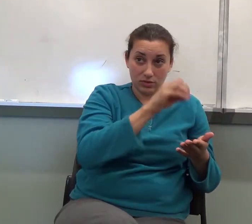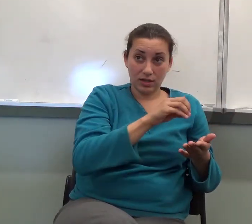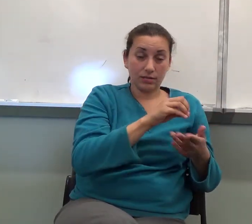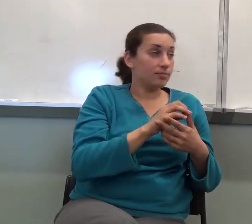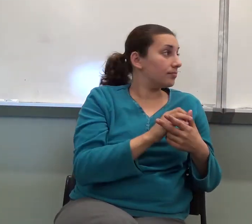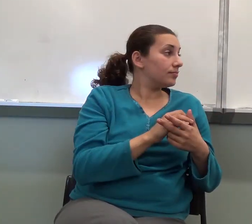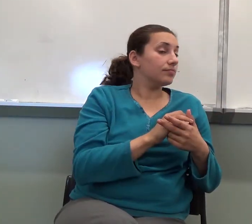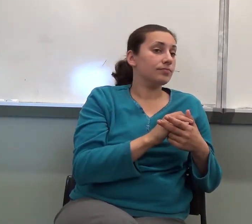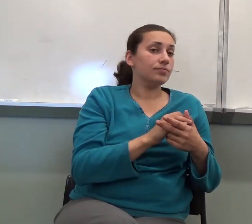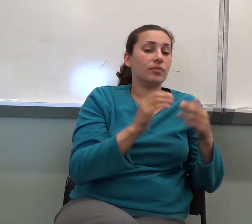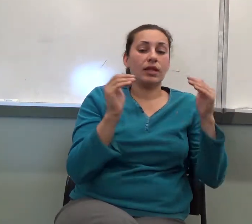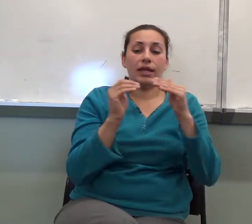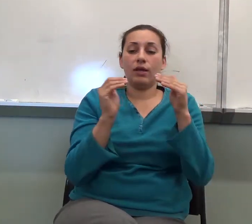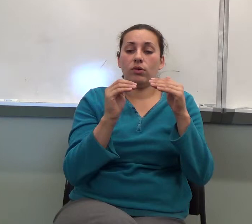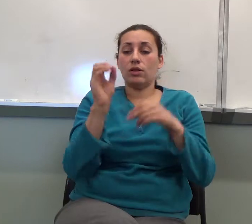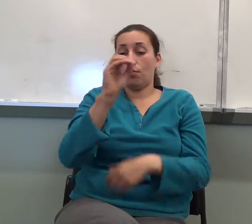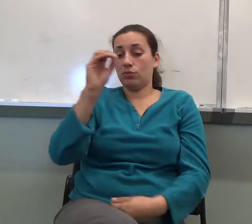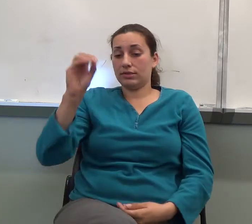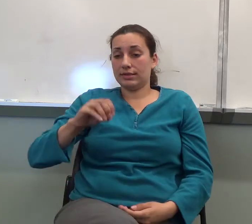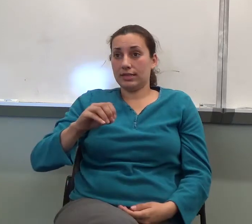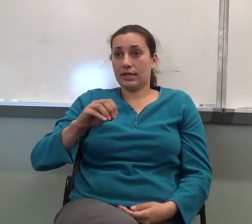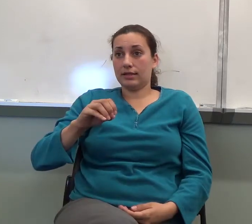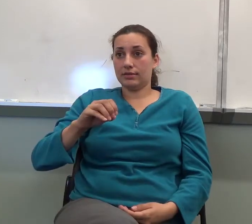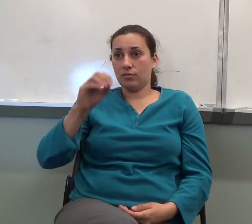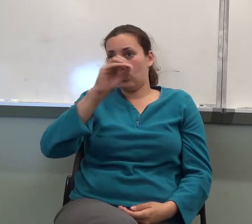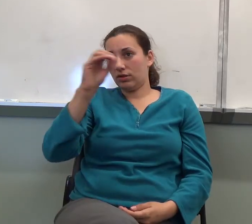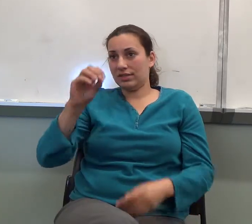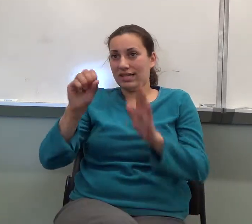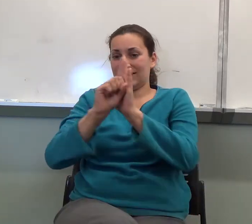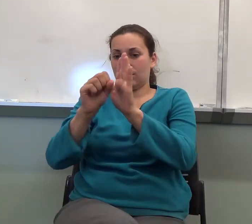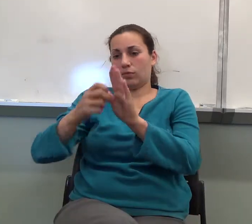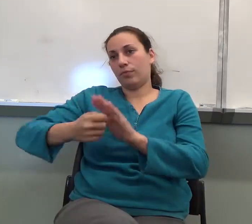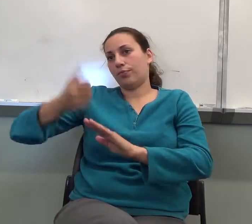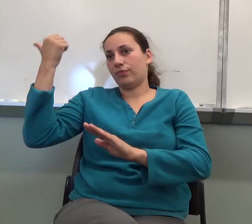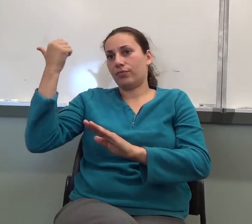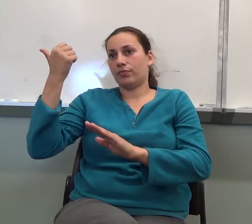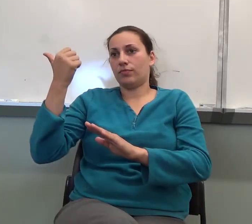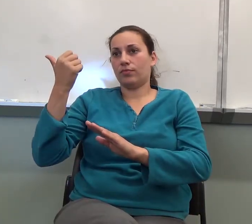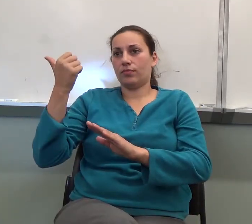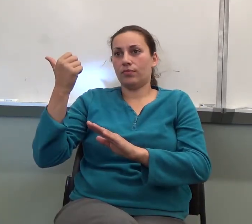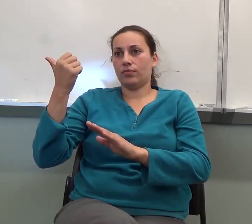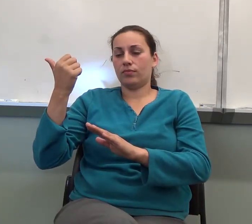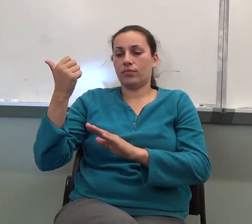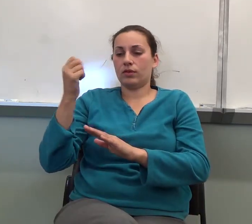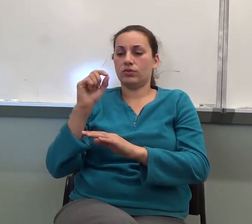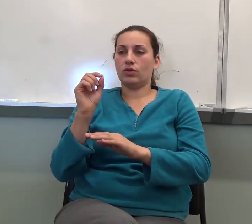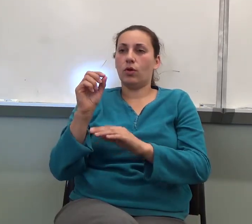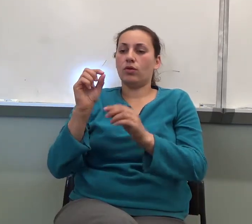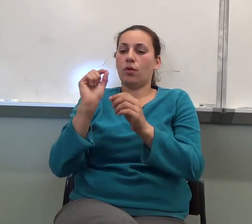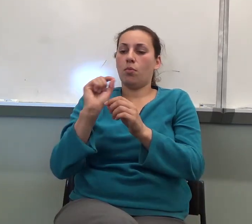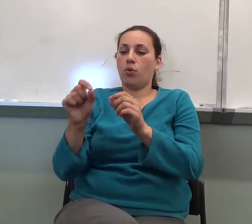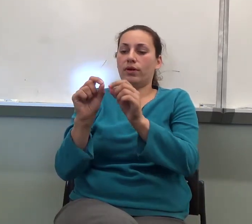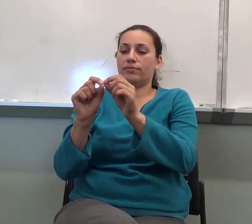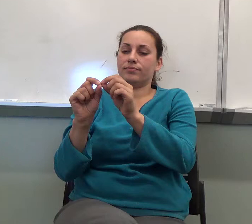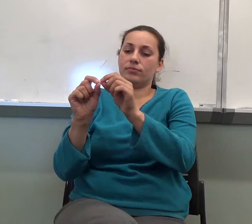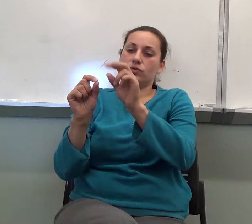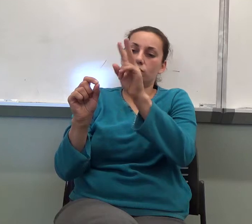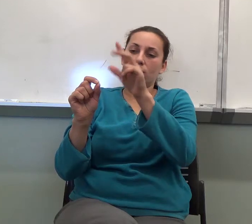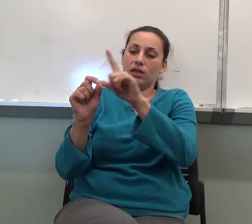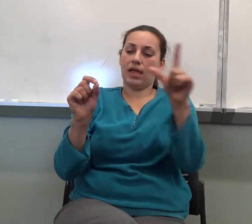is going to be equal to percent. Drop the percent sign, back it off 2 to the left, 0.06, times the base,